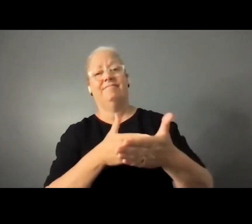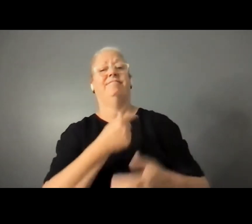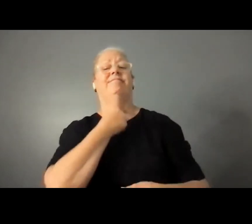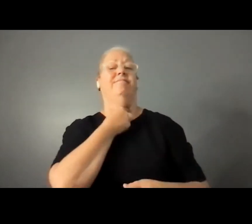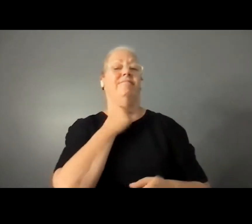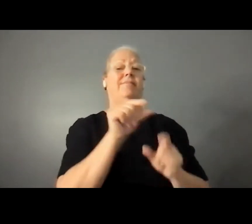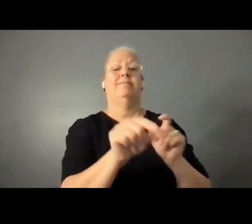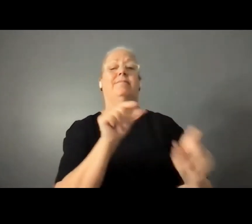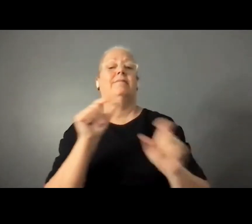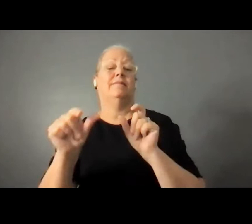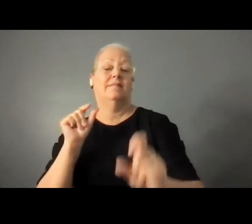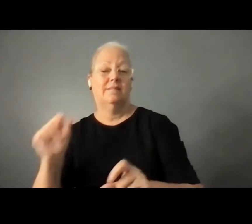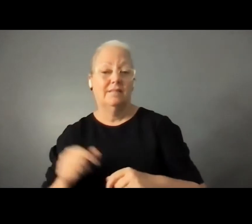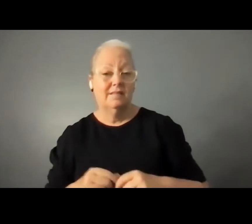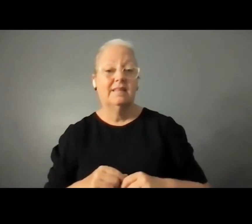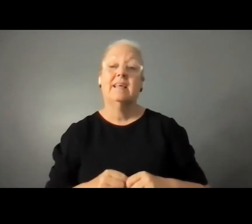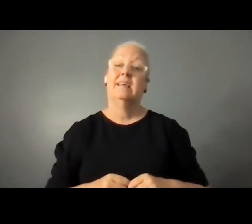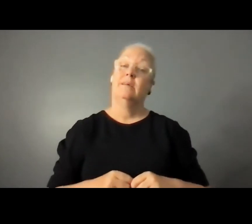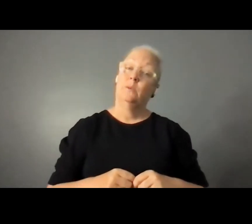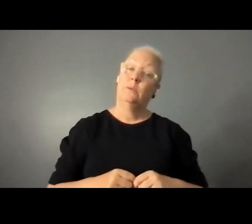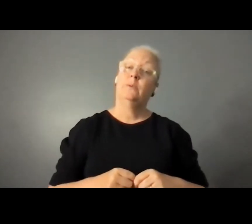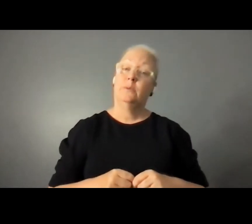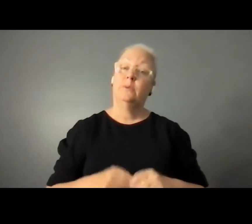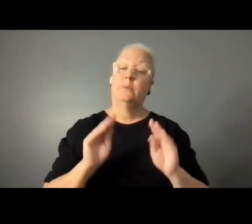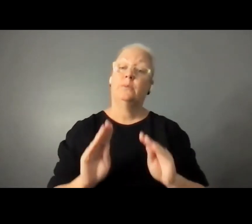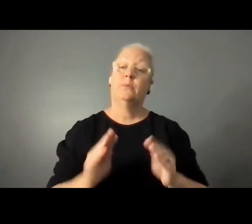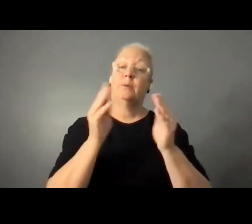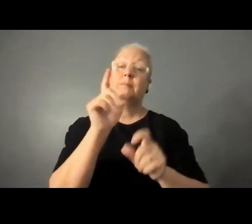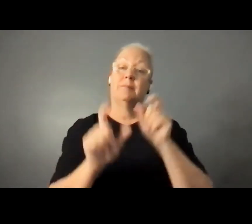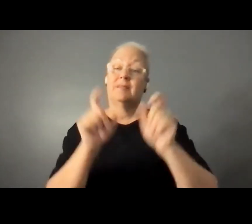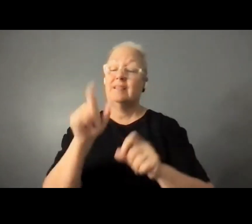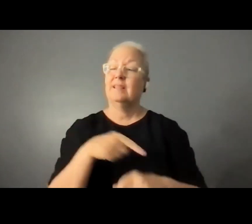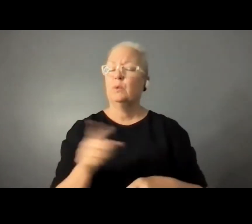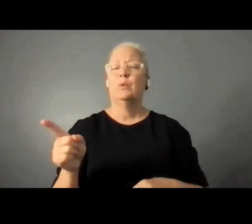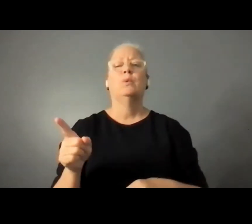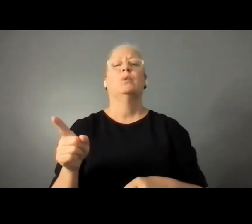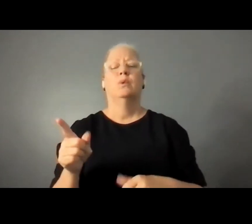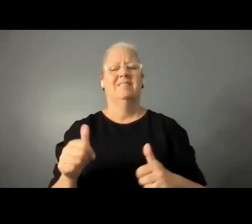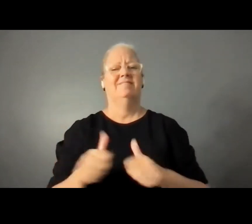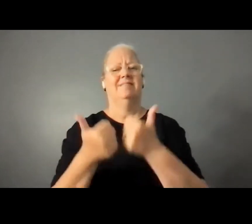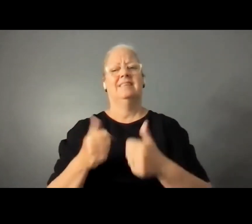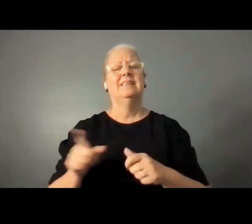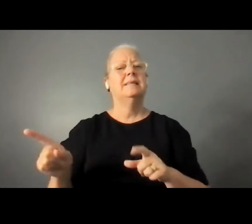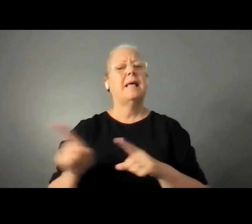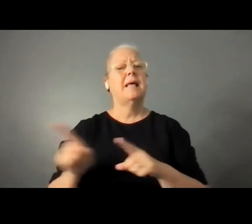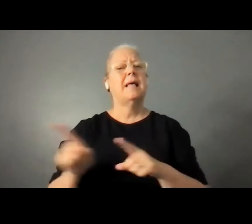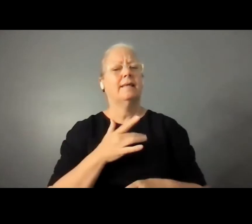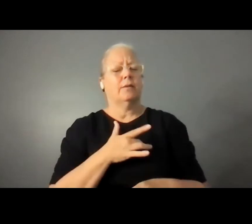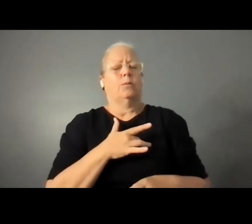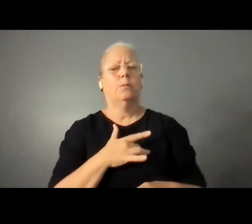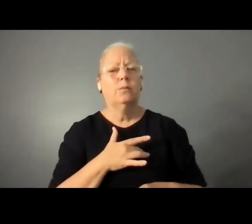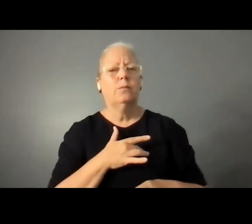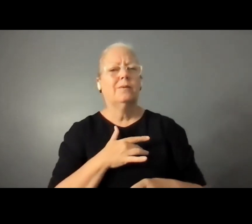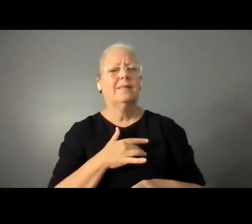challenging for young people, because we are talking about sensitive age, and all this has great impact on the